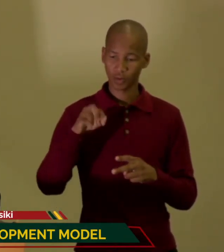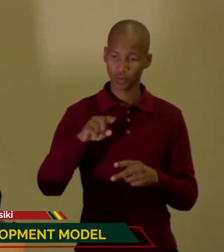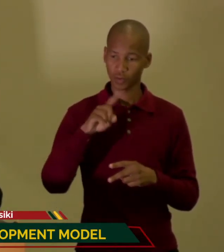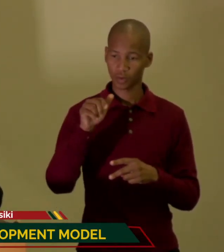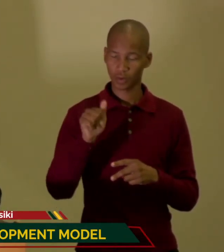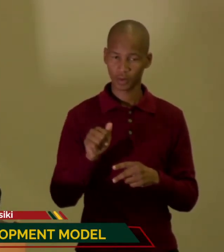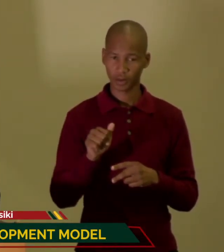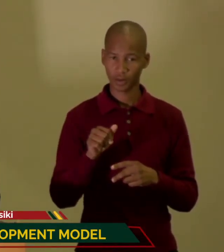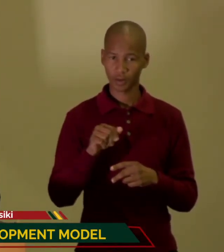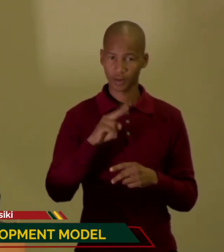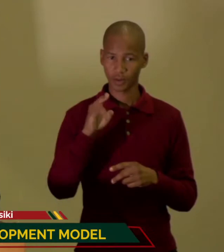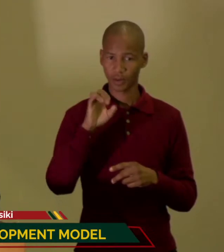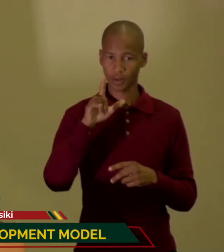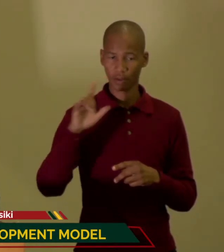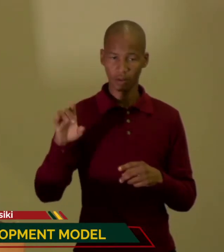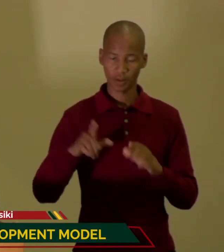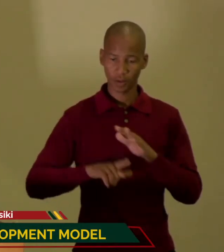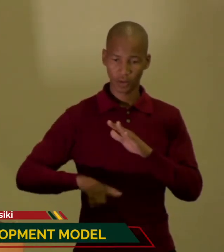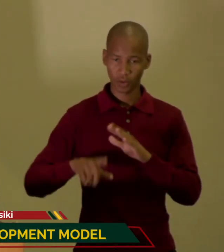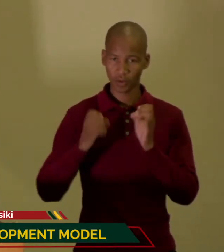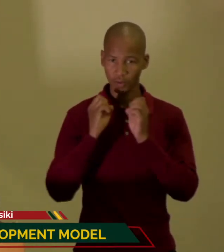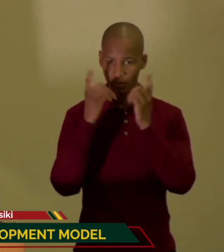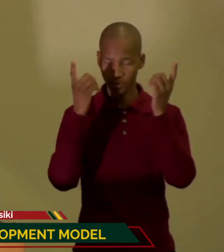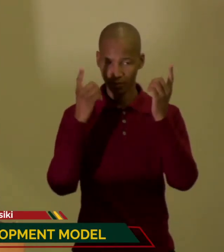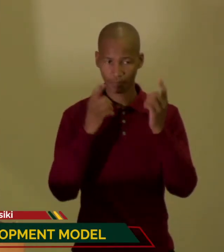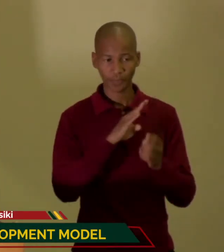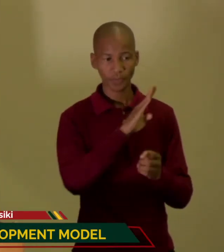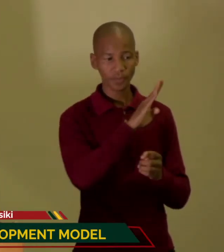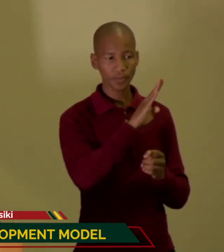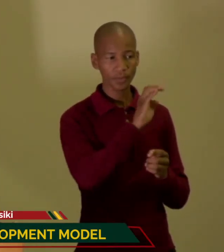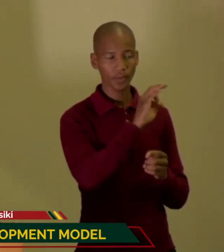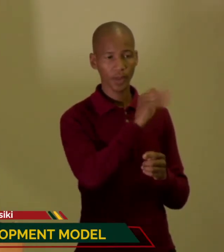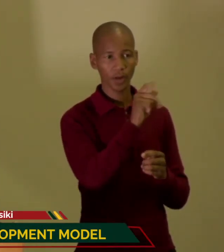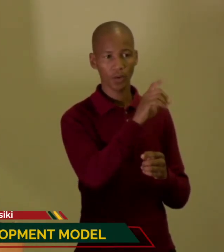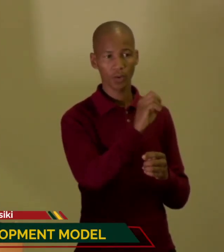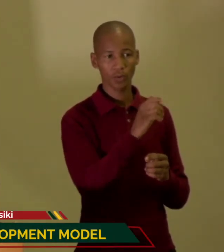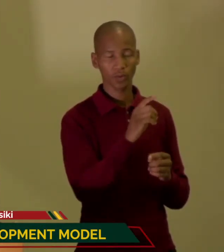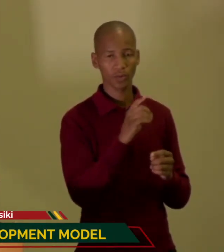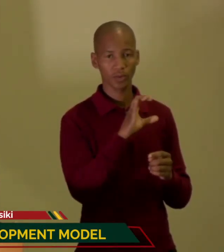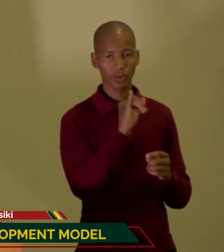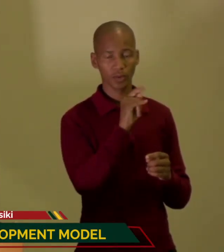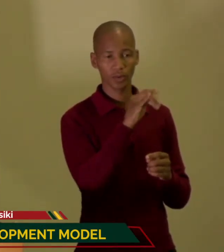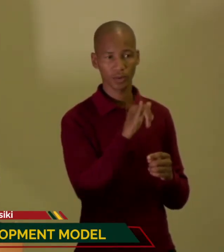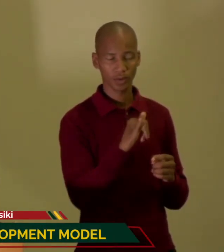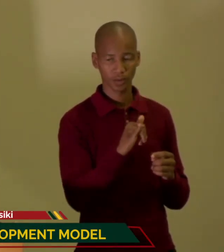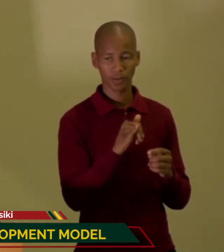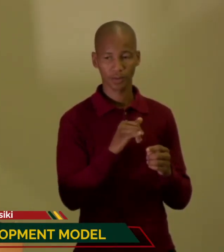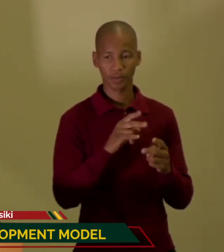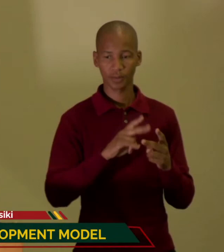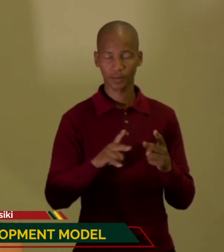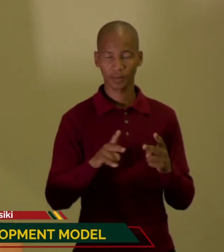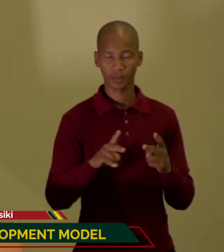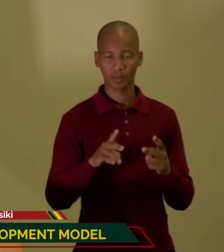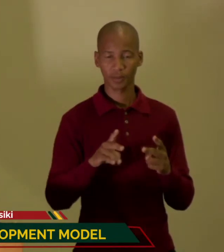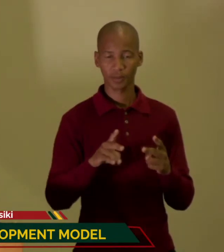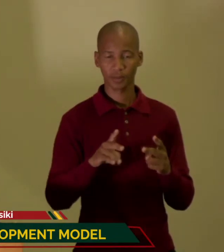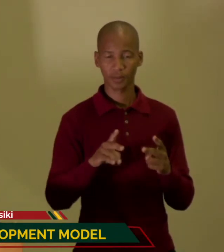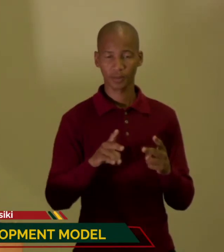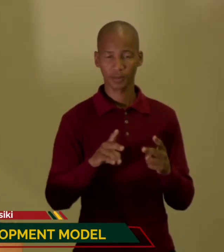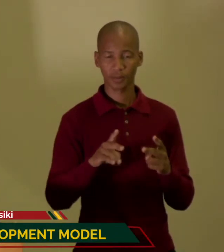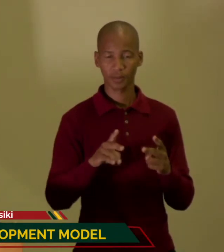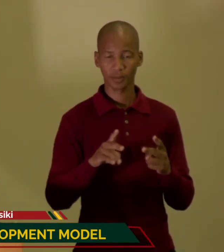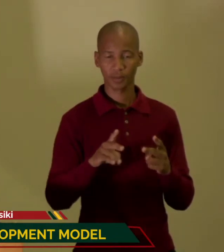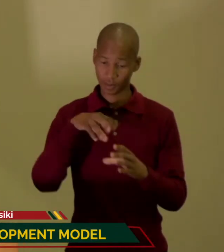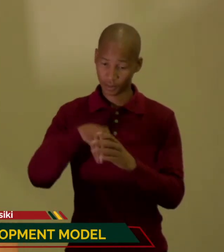Local Municipality, Buffalo City Metropolitan Municipality, because we are in the